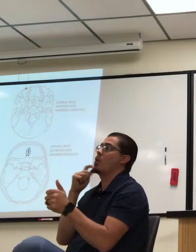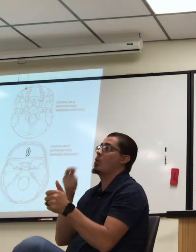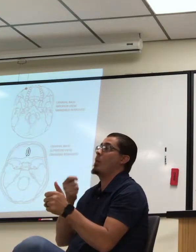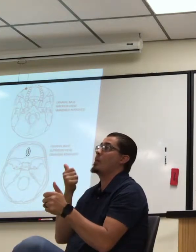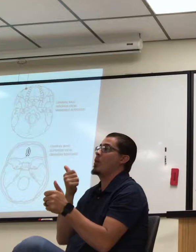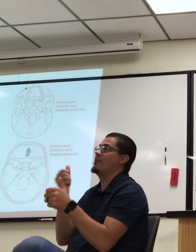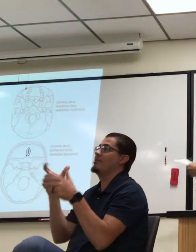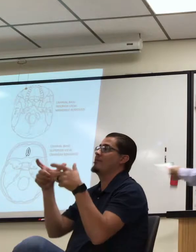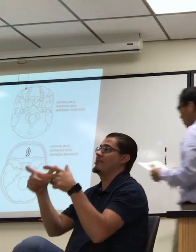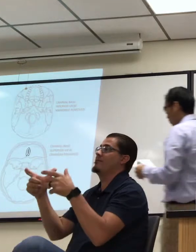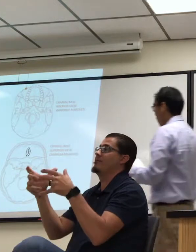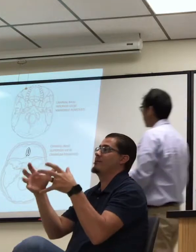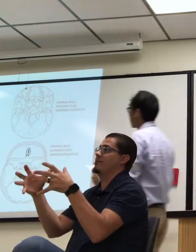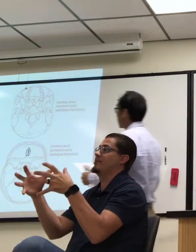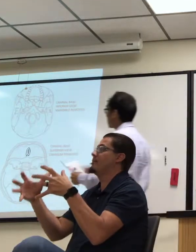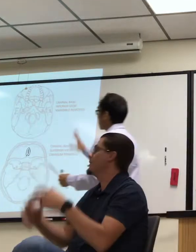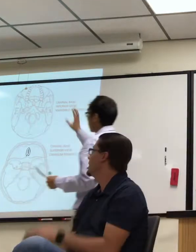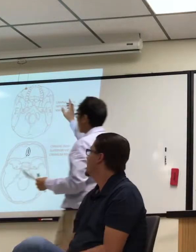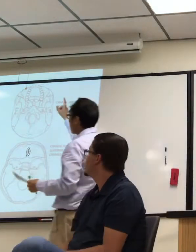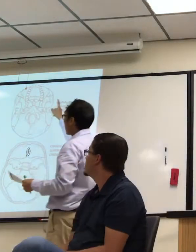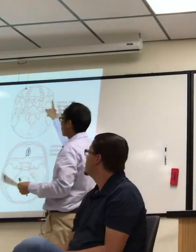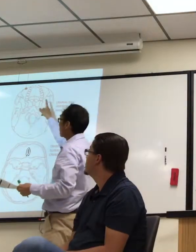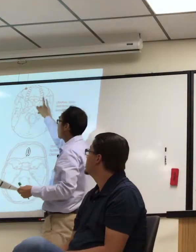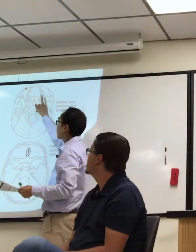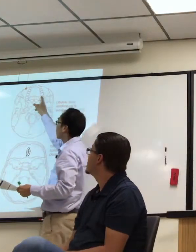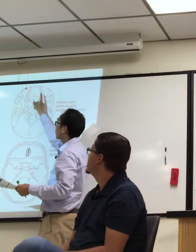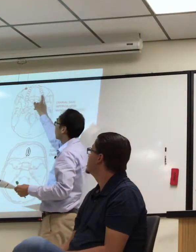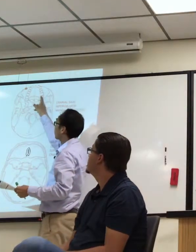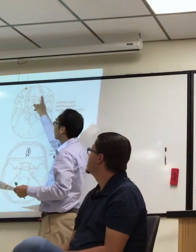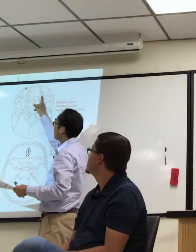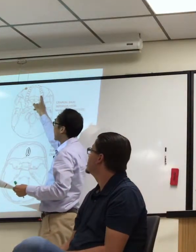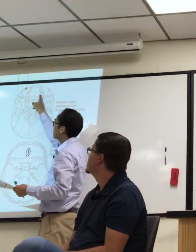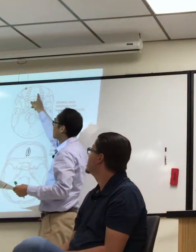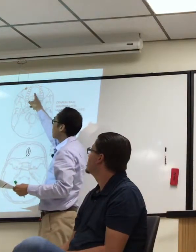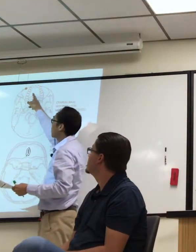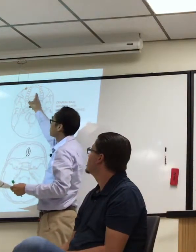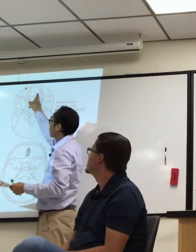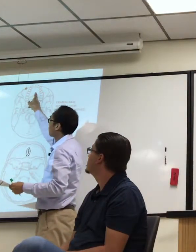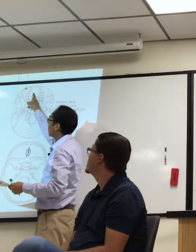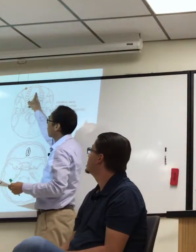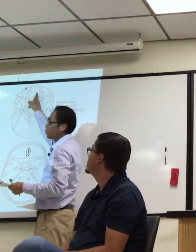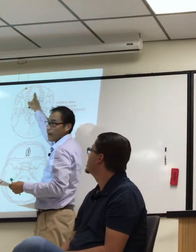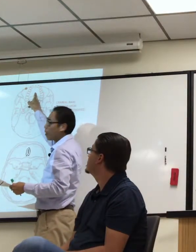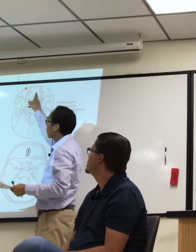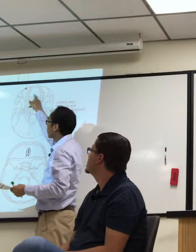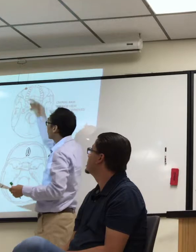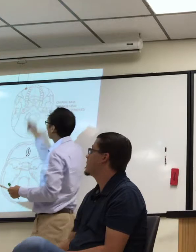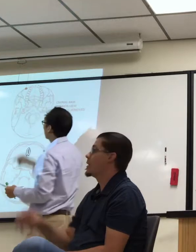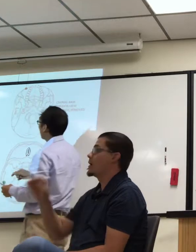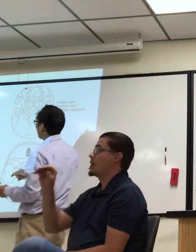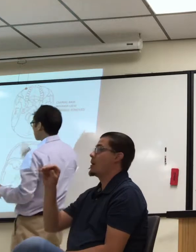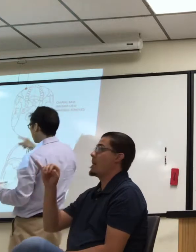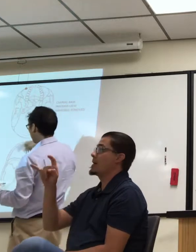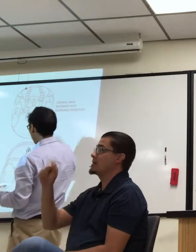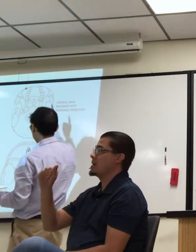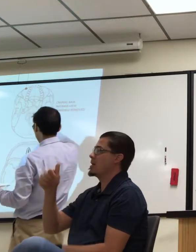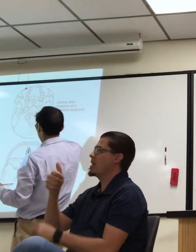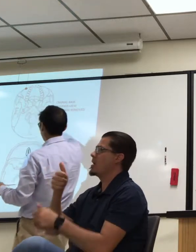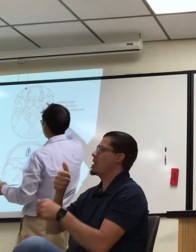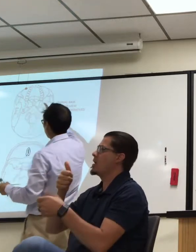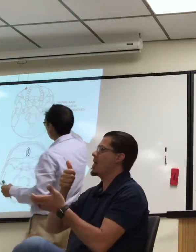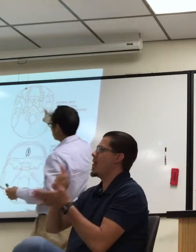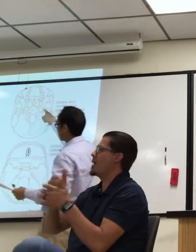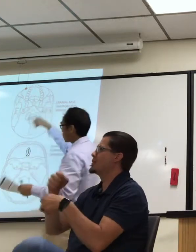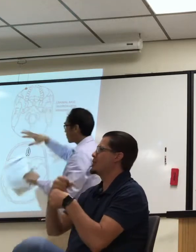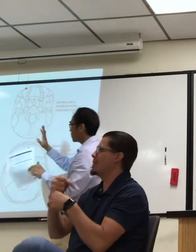cranial base. Forming, here's the roof of your mouth right there. Maxilla helps form the roof of your mouth. I should have done maxilla